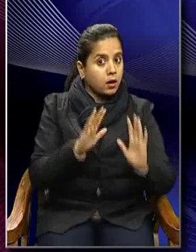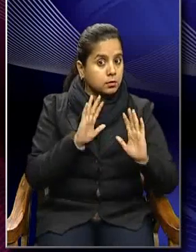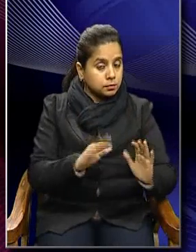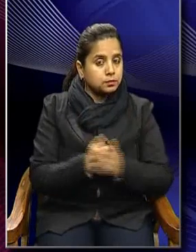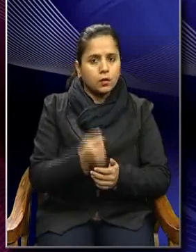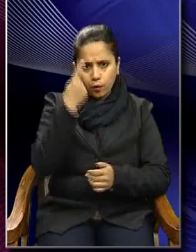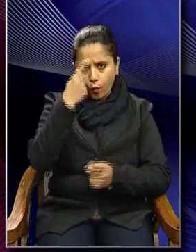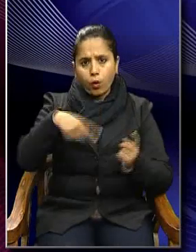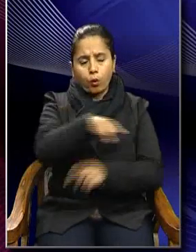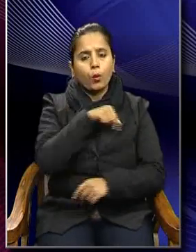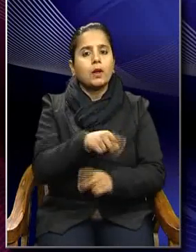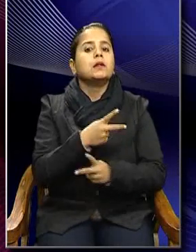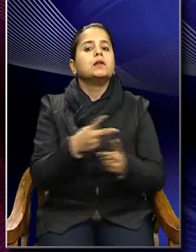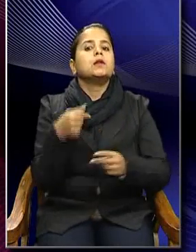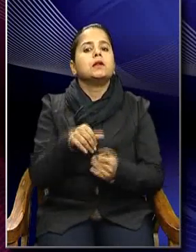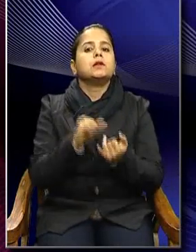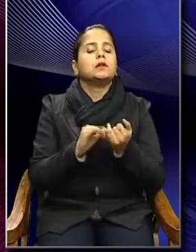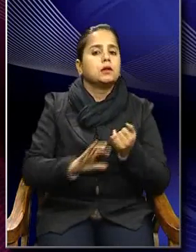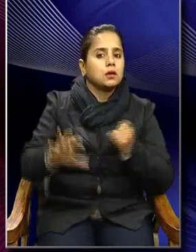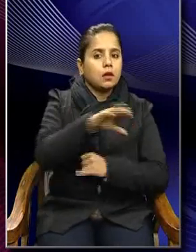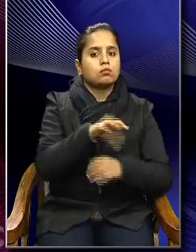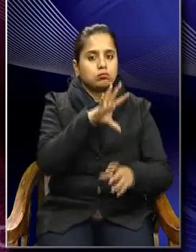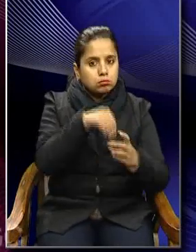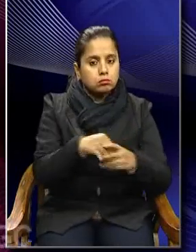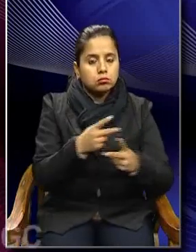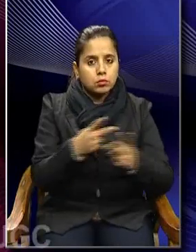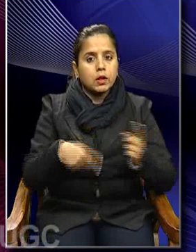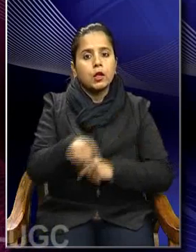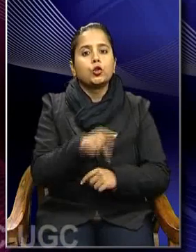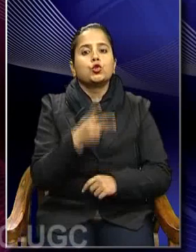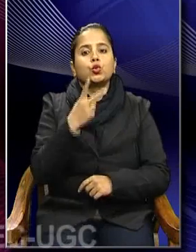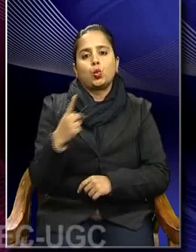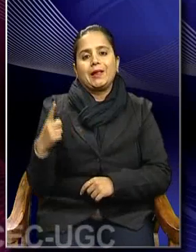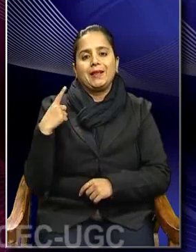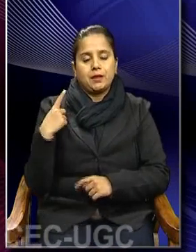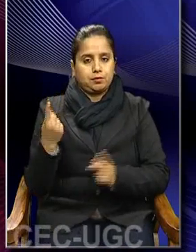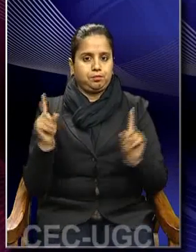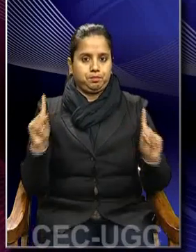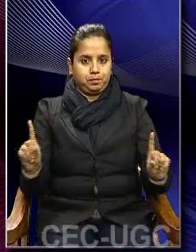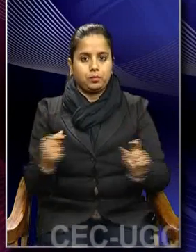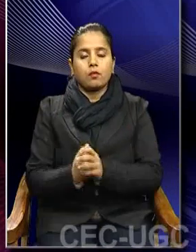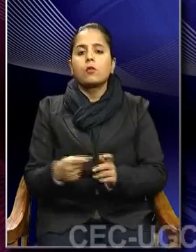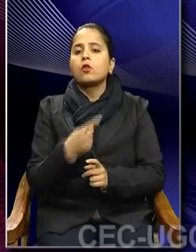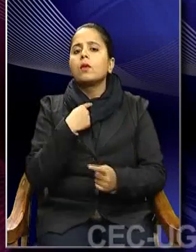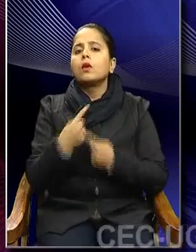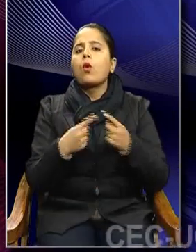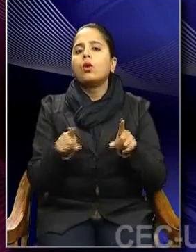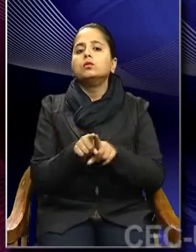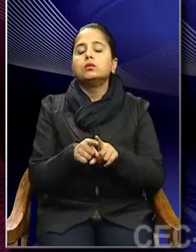for the statesmanly articulation by these two leaders. And we also spoke